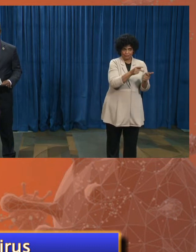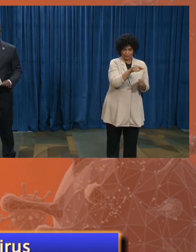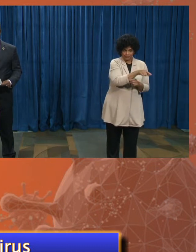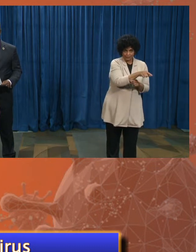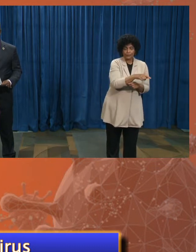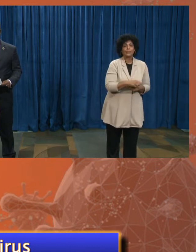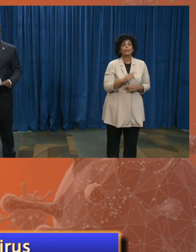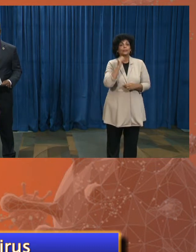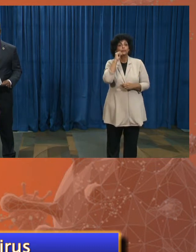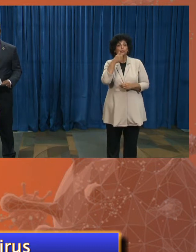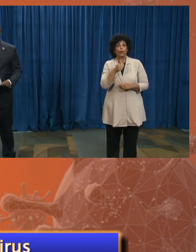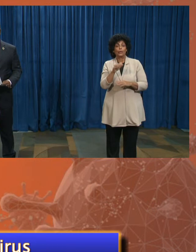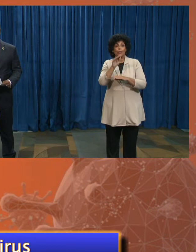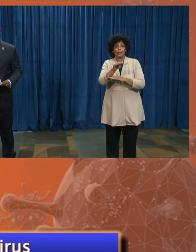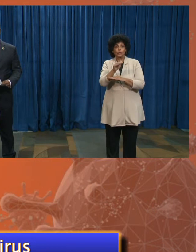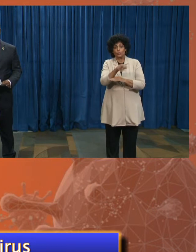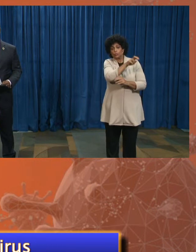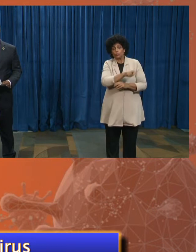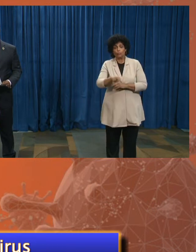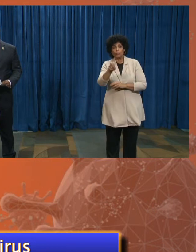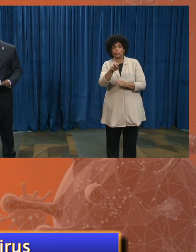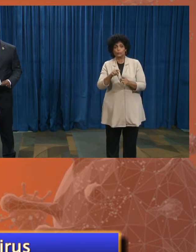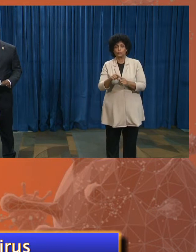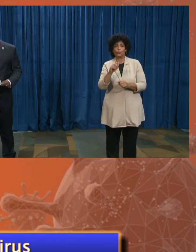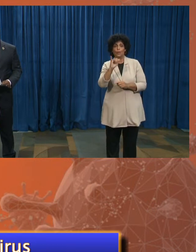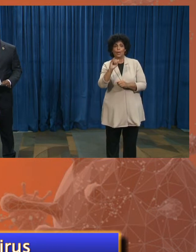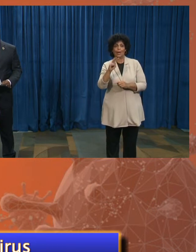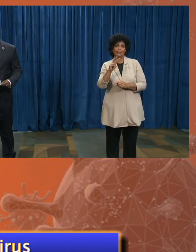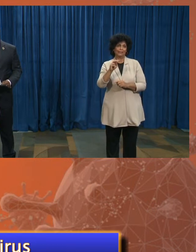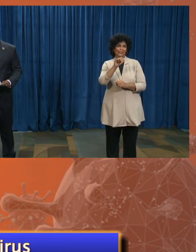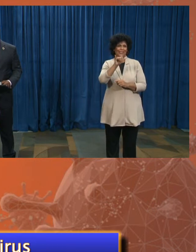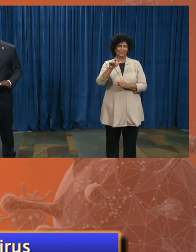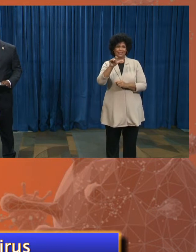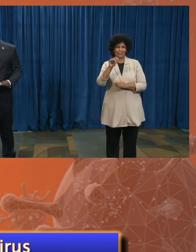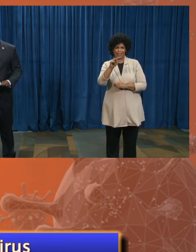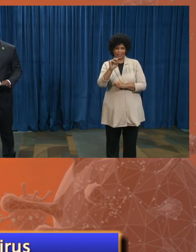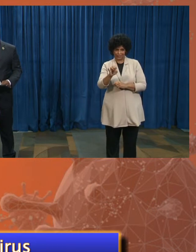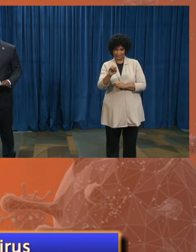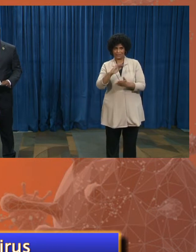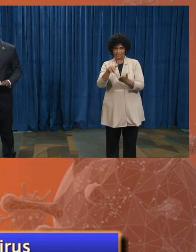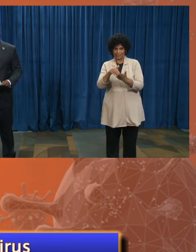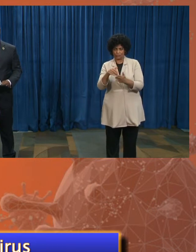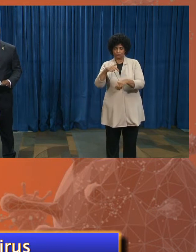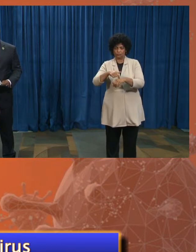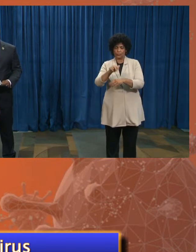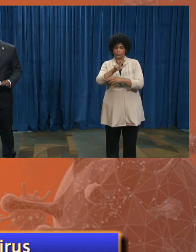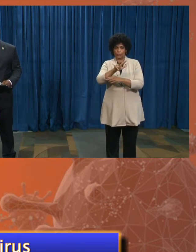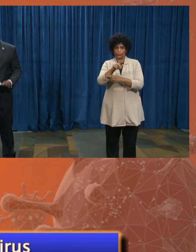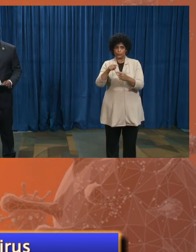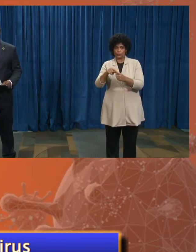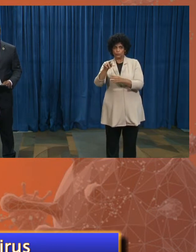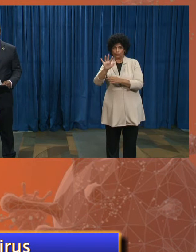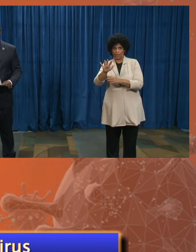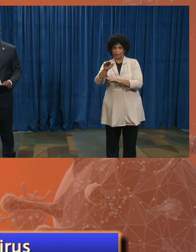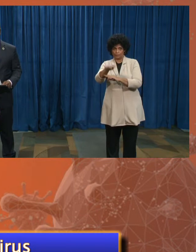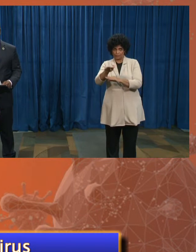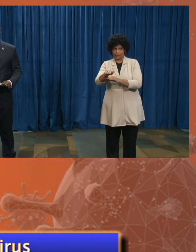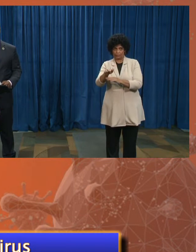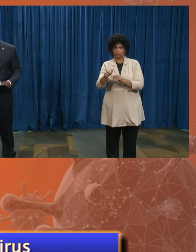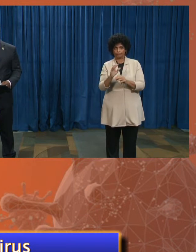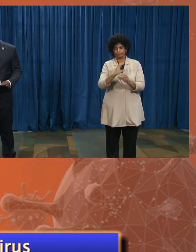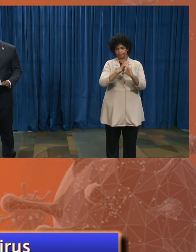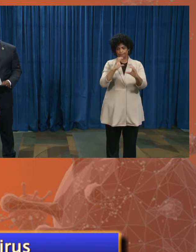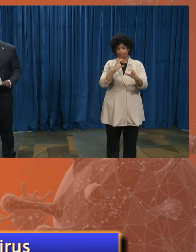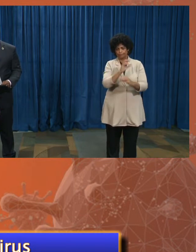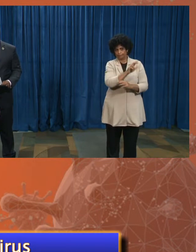to the Ivy Lane Neighborhood Center between the hours of 3 p.m. and 5 p.m. Again,